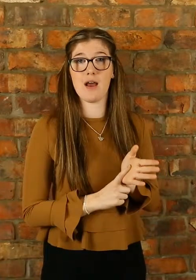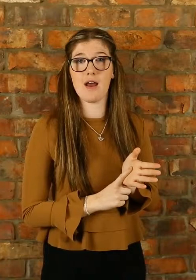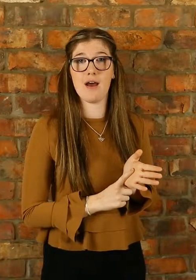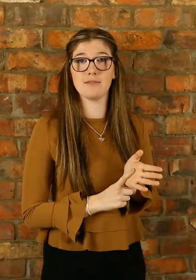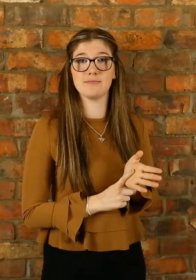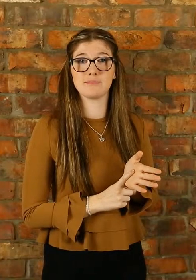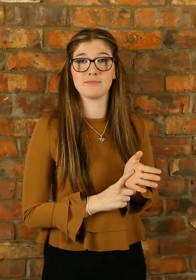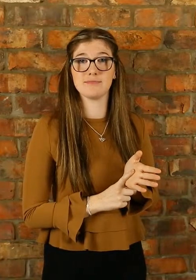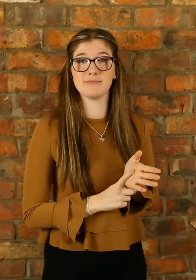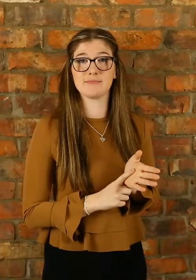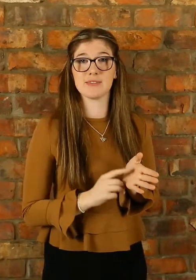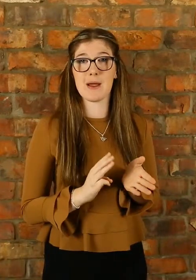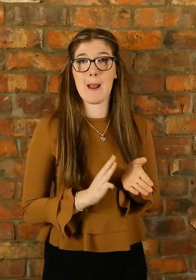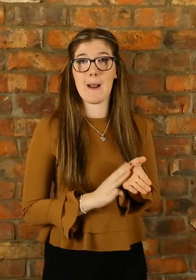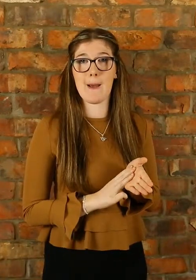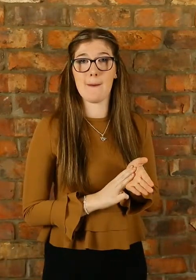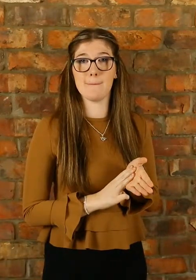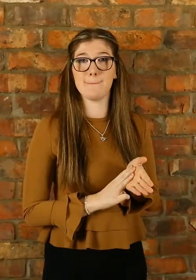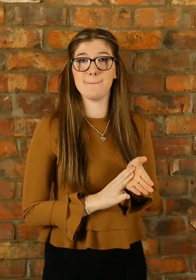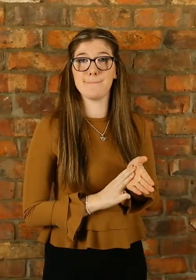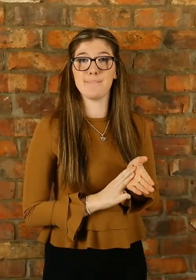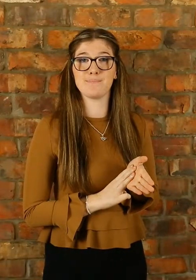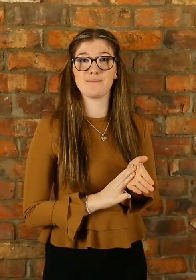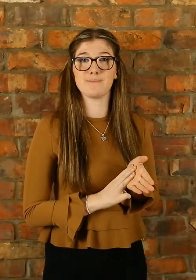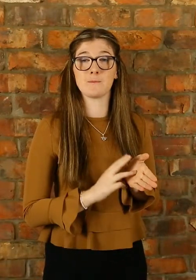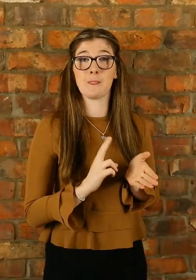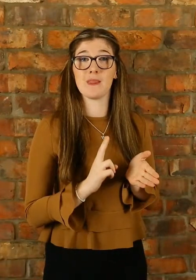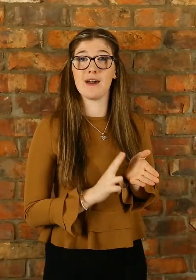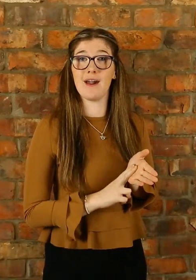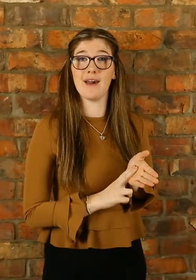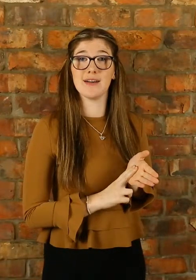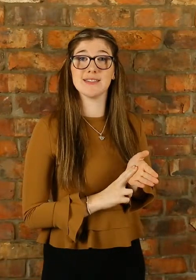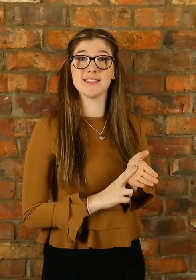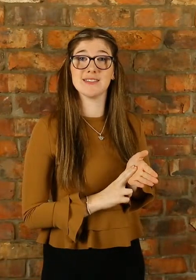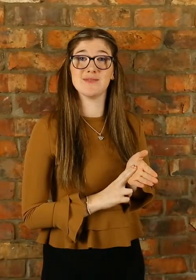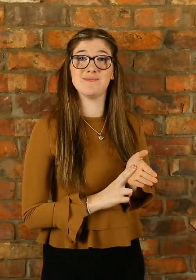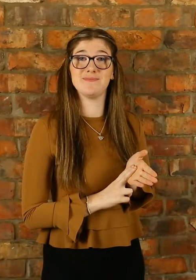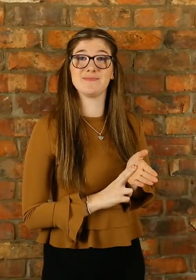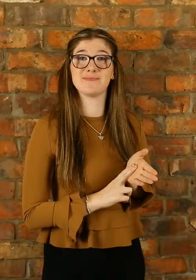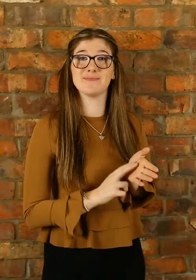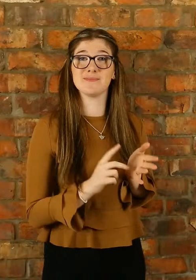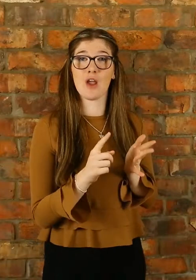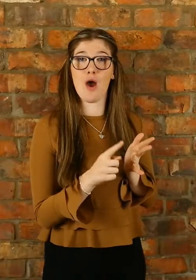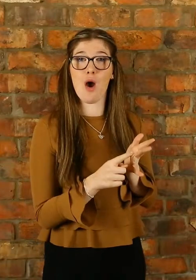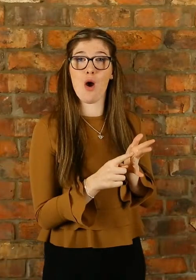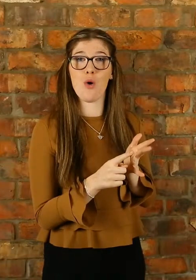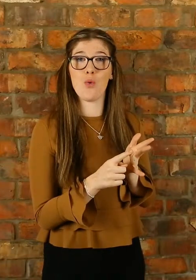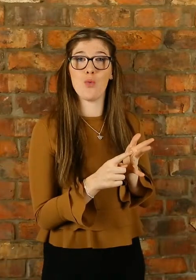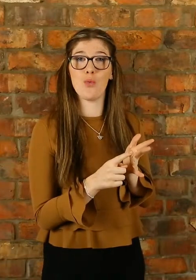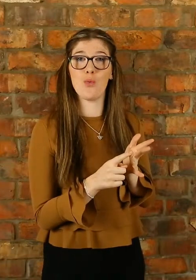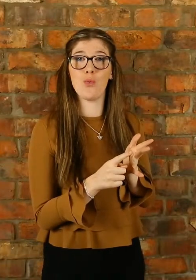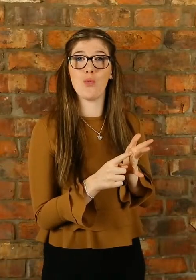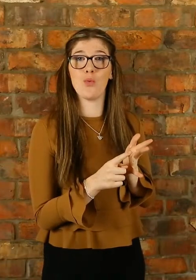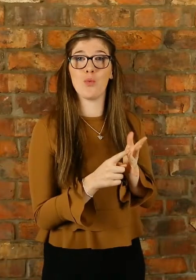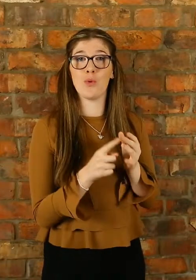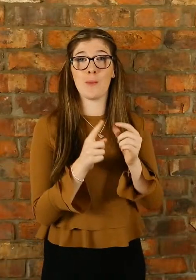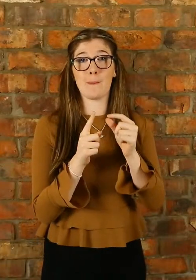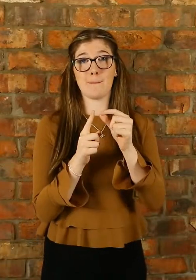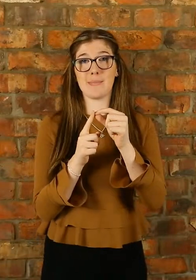L, M, N, O, P,